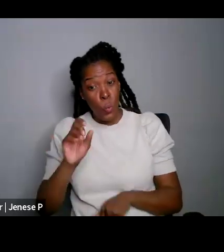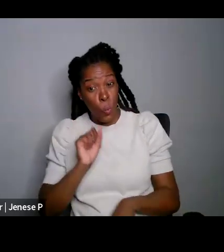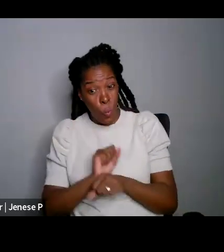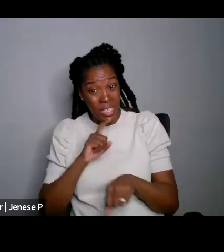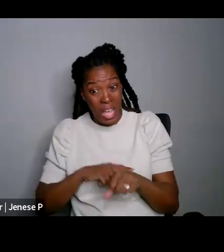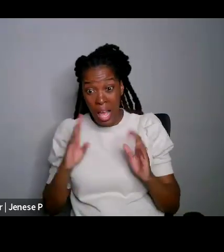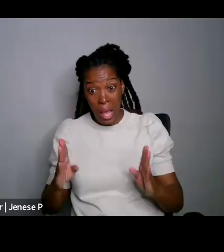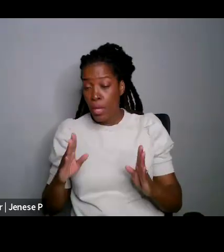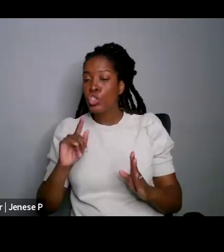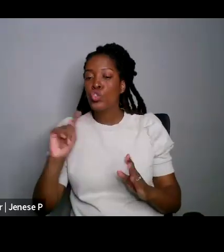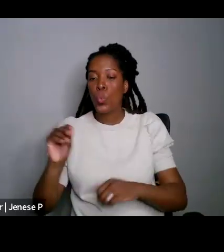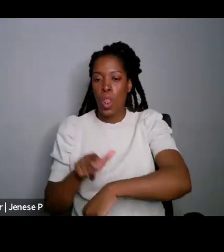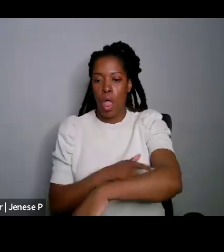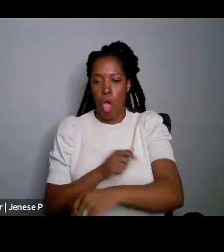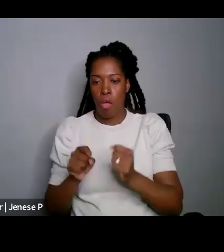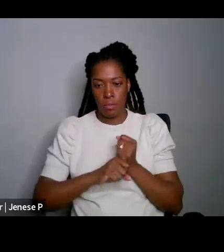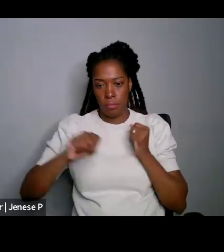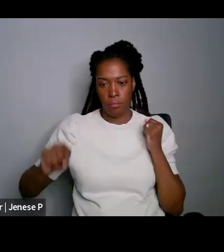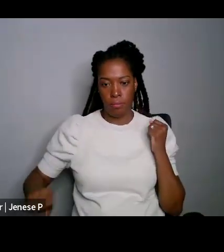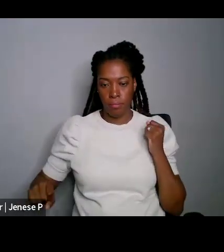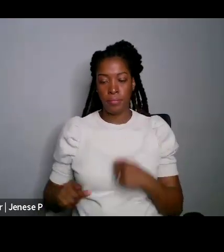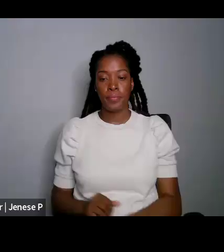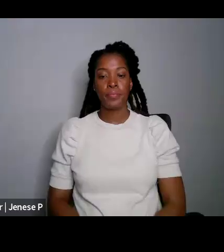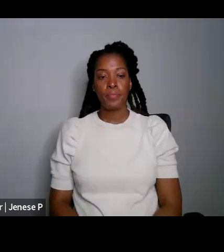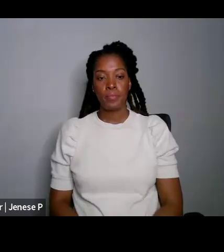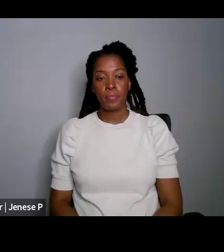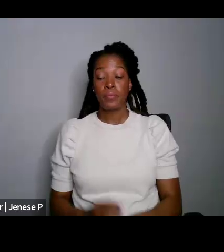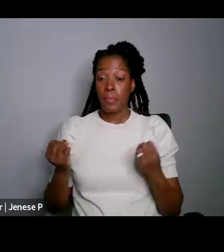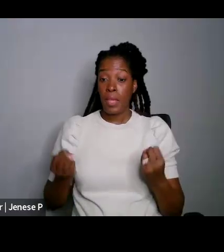And the thing about a lot of these habits that we develop,